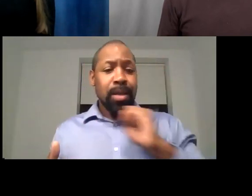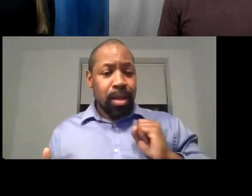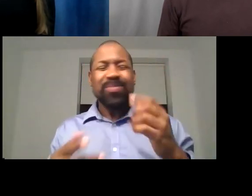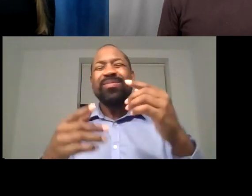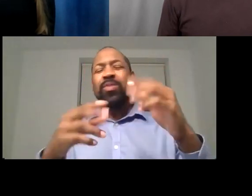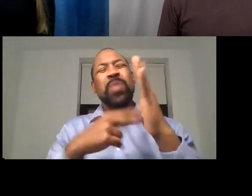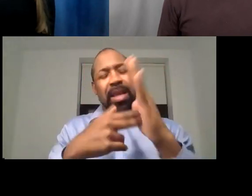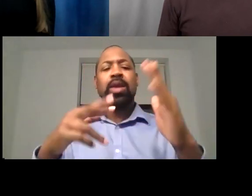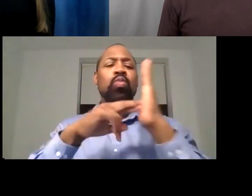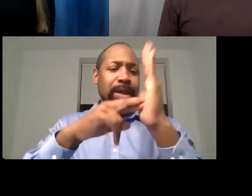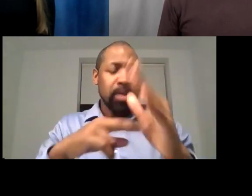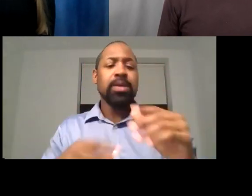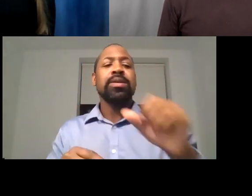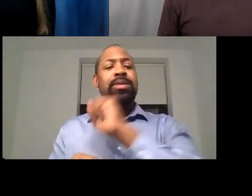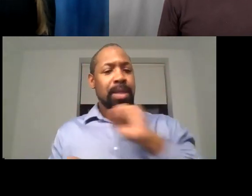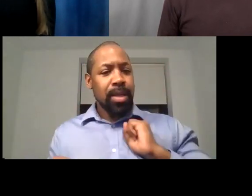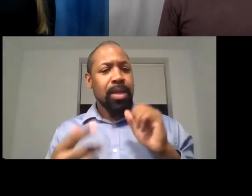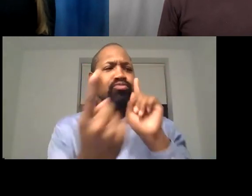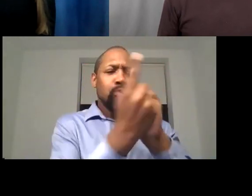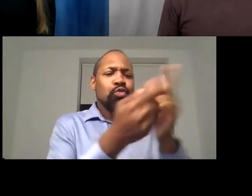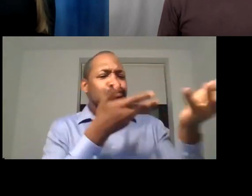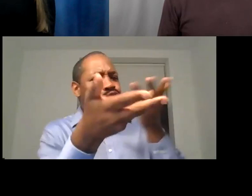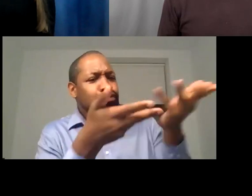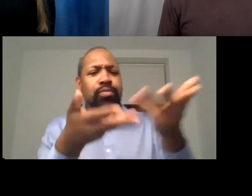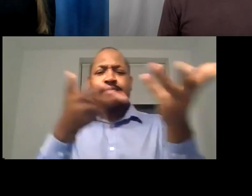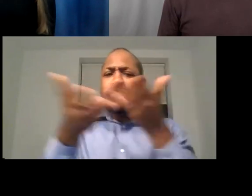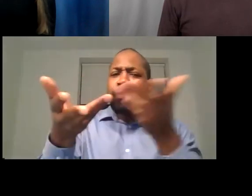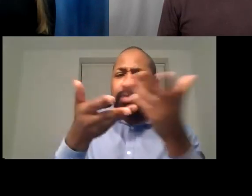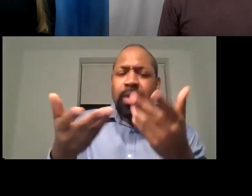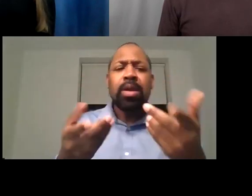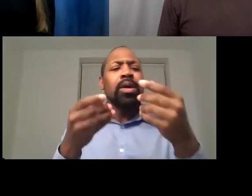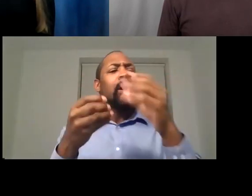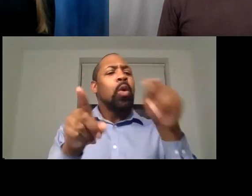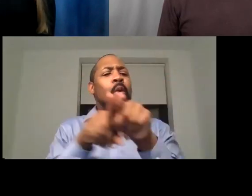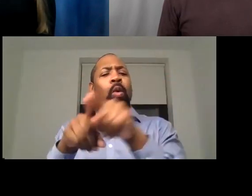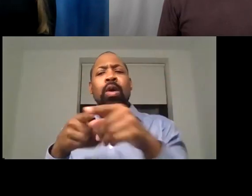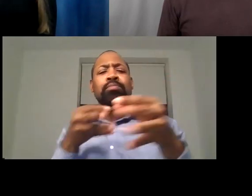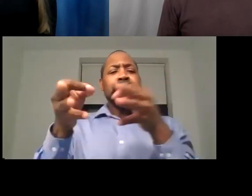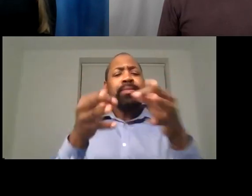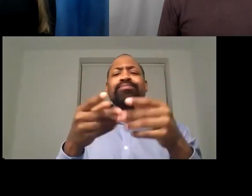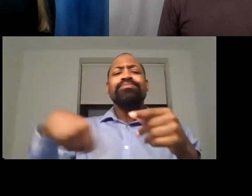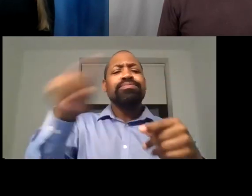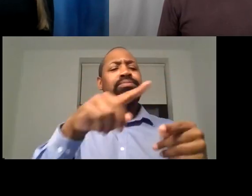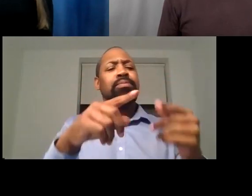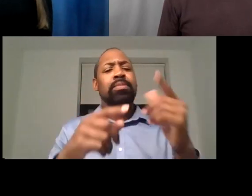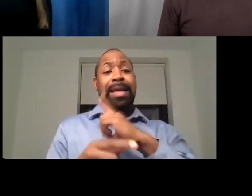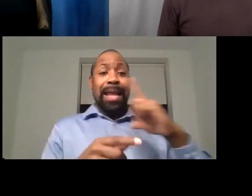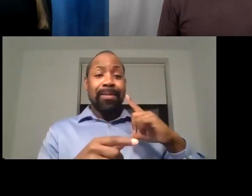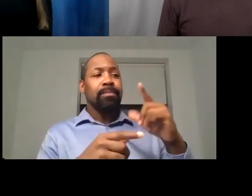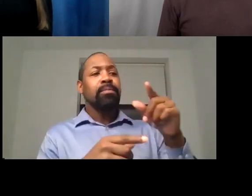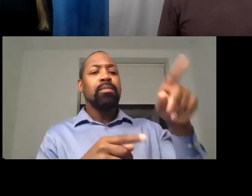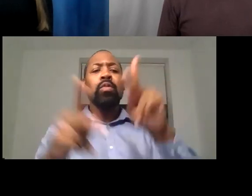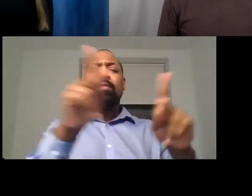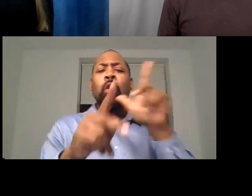their legislators, with their representatives, their senators, to be able to meet with the